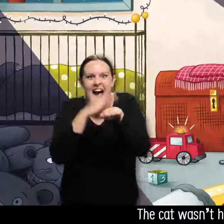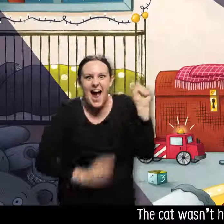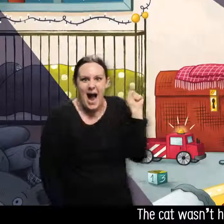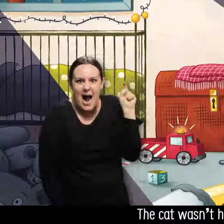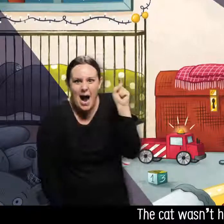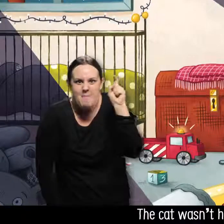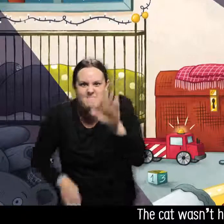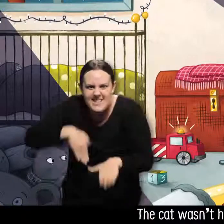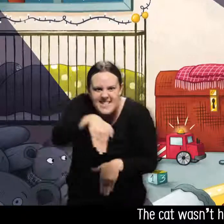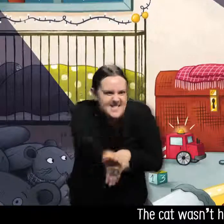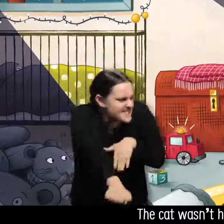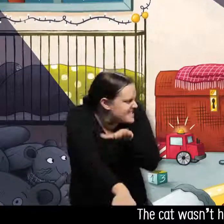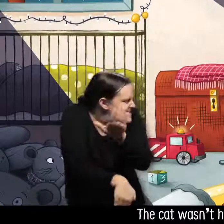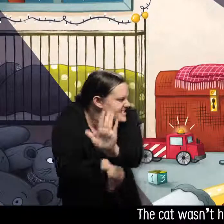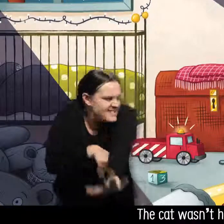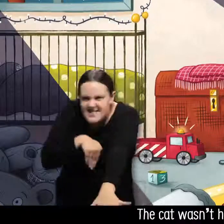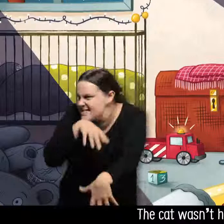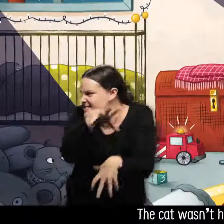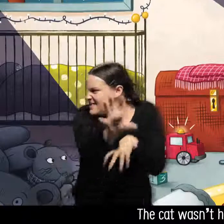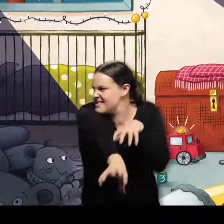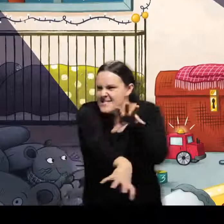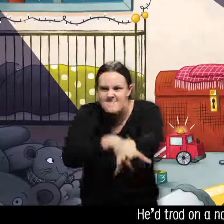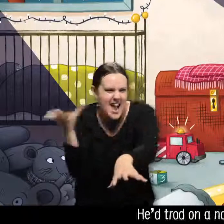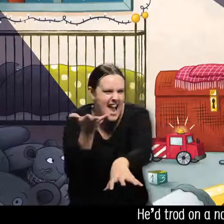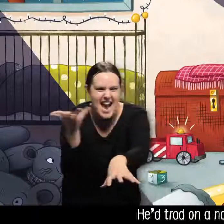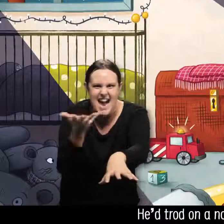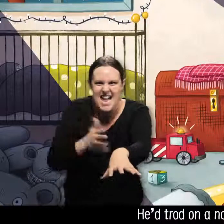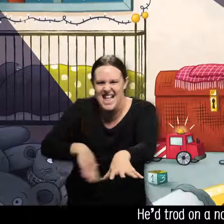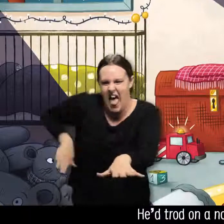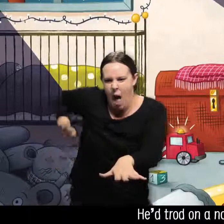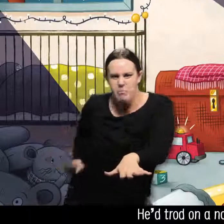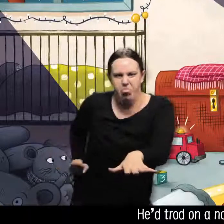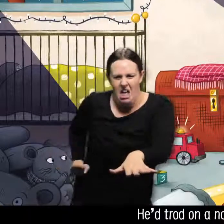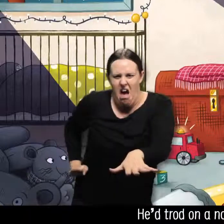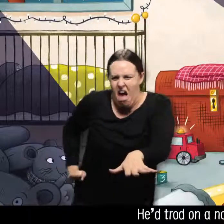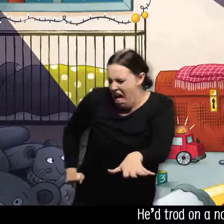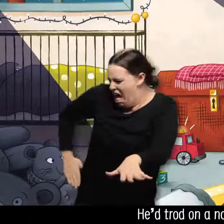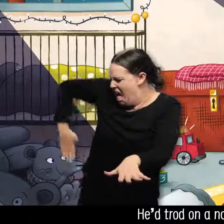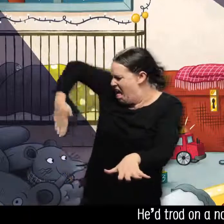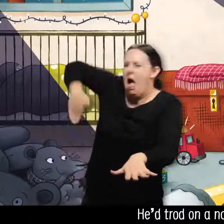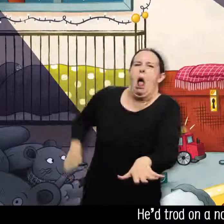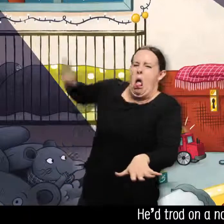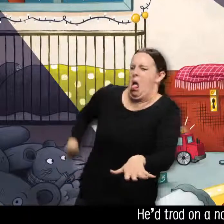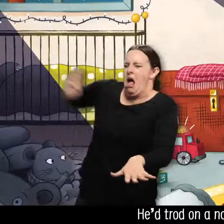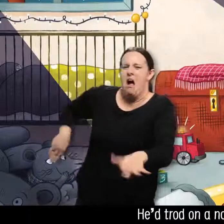the cat wasn't happy he'd trod on a nappy